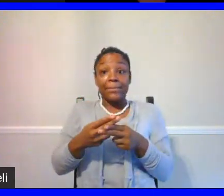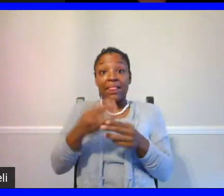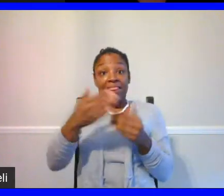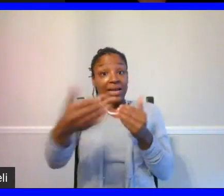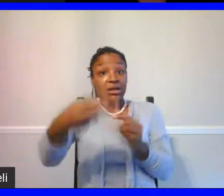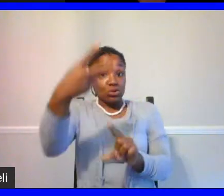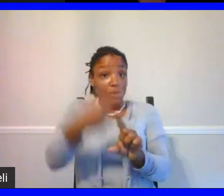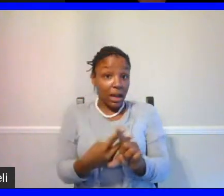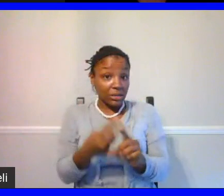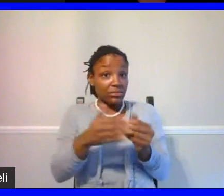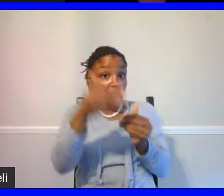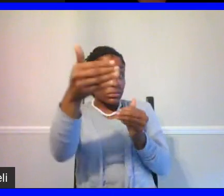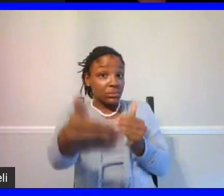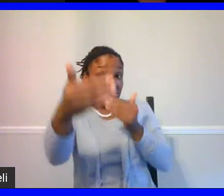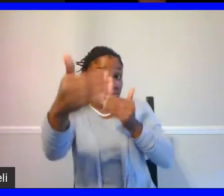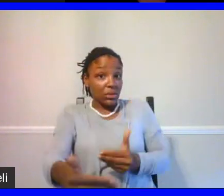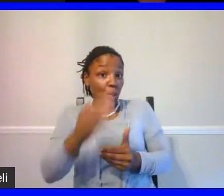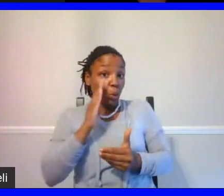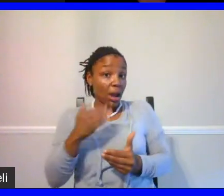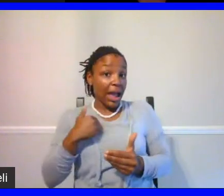know, that special event in November.